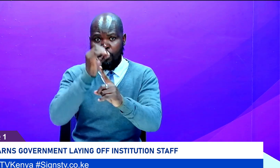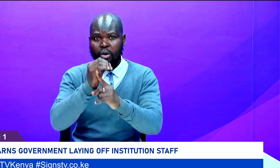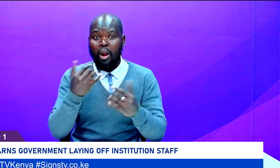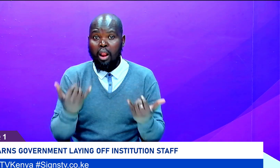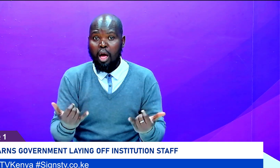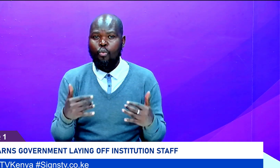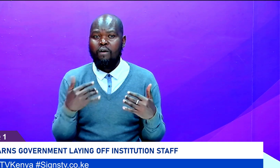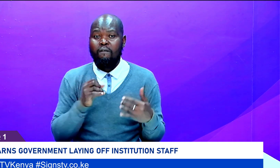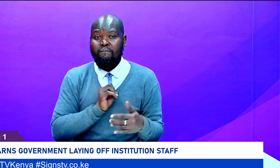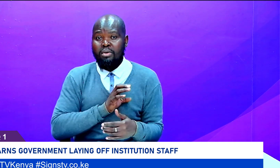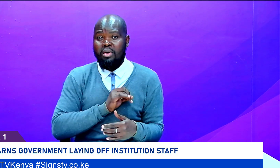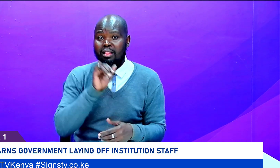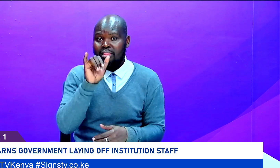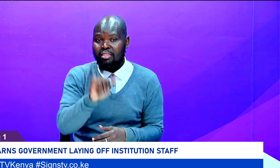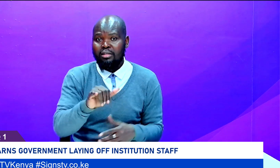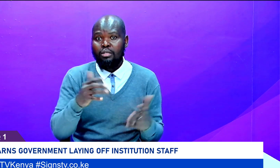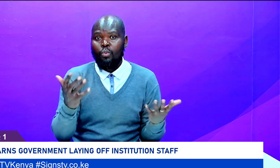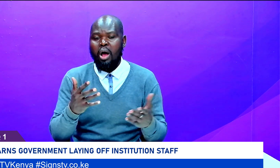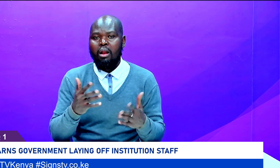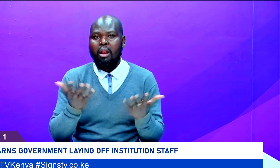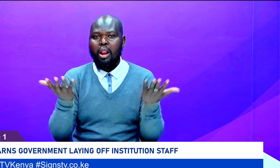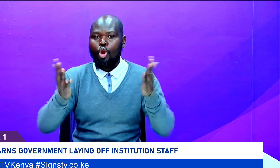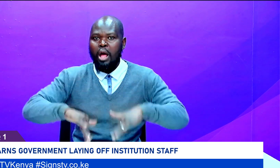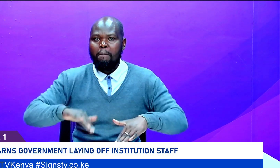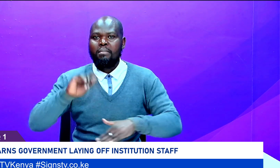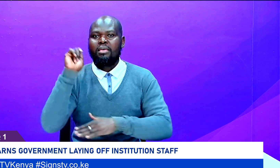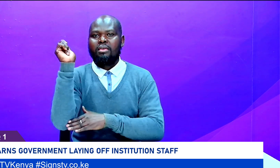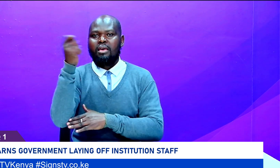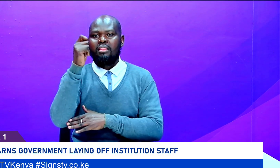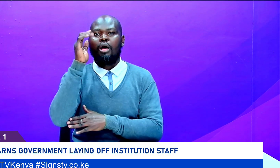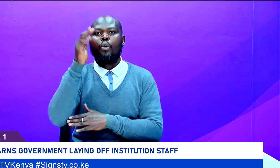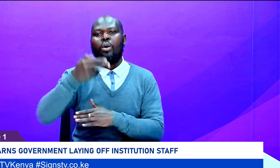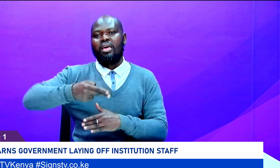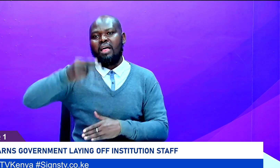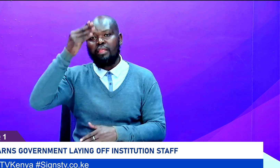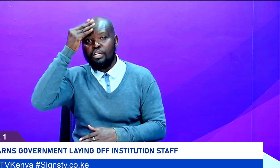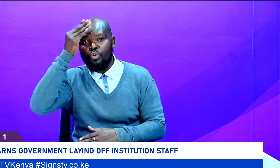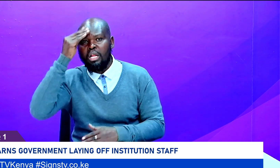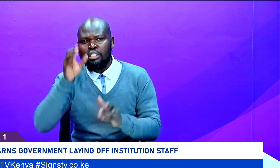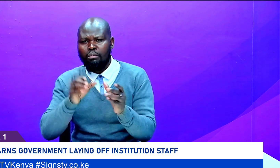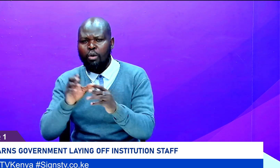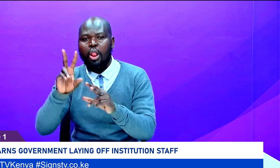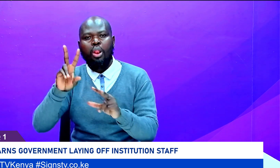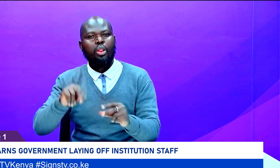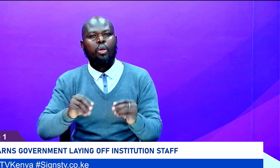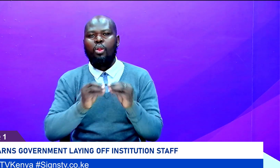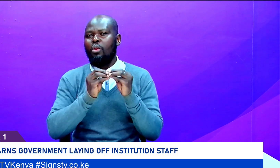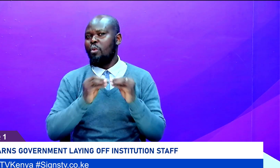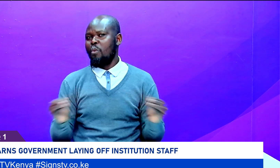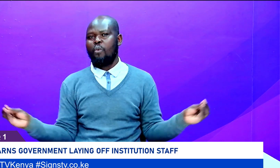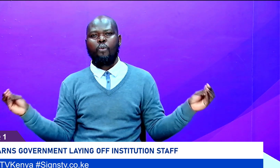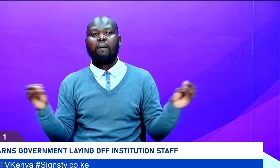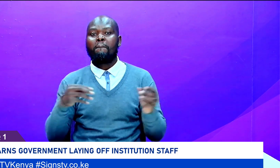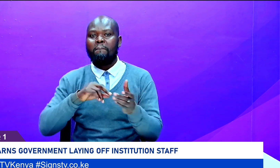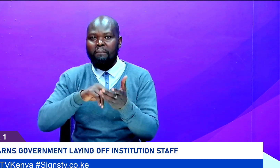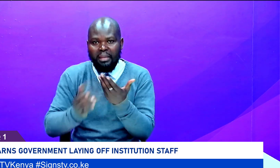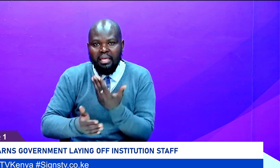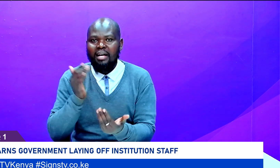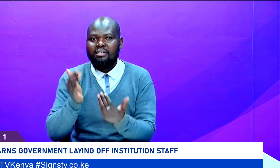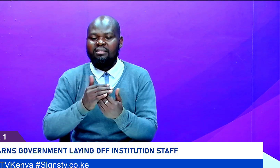stay afloat under mounting pressure. Observers now fear that the collapse of Kenya's higher education sector is no